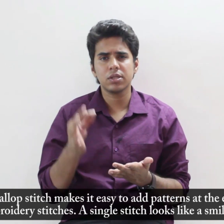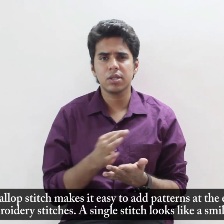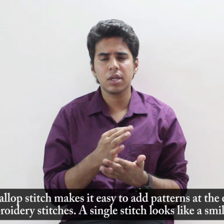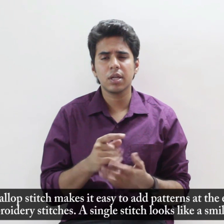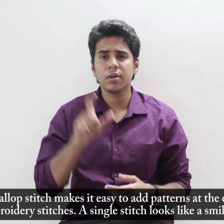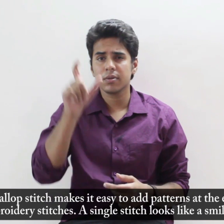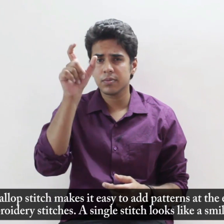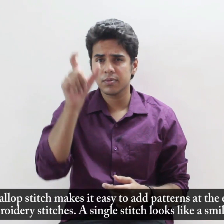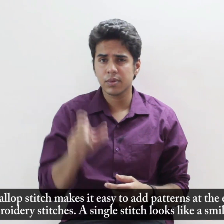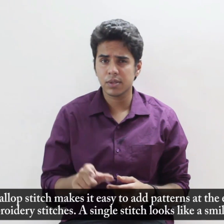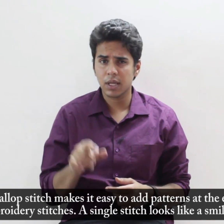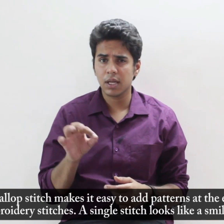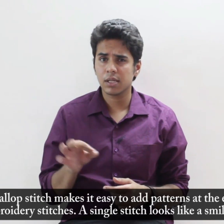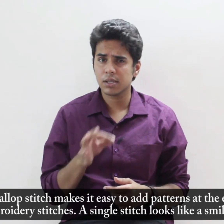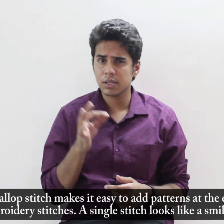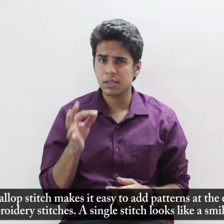stitch looks like a smiling face.